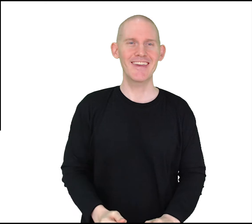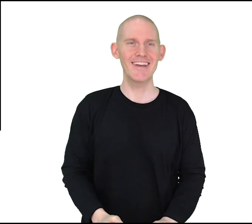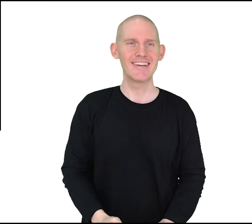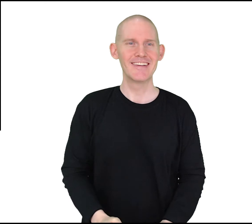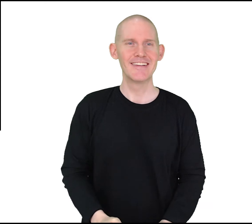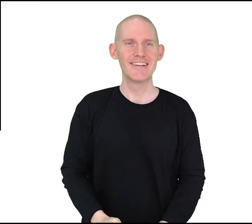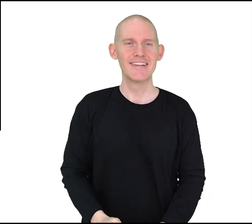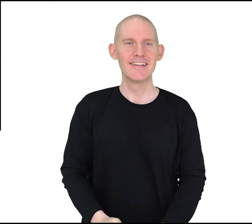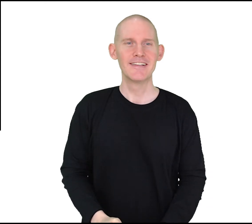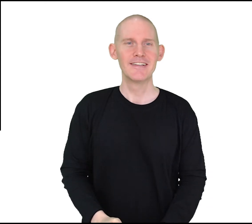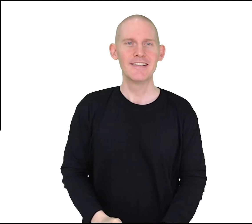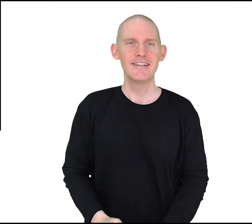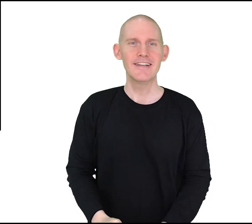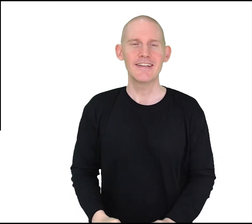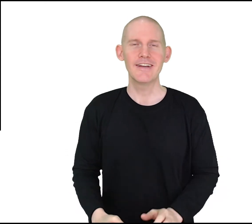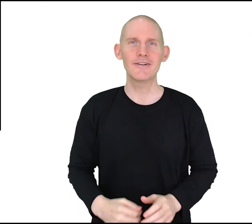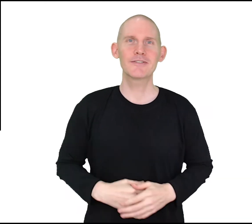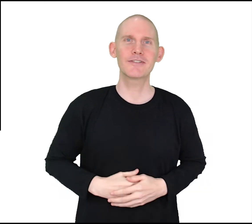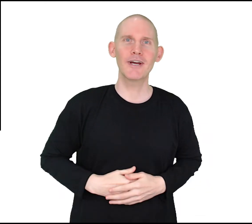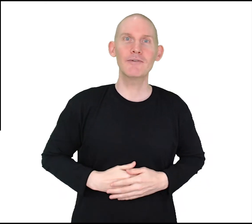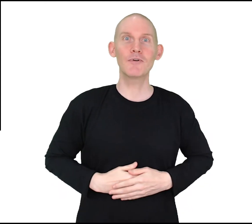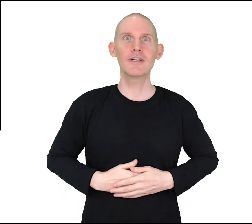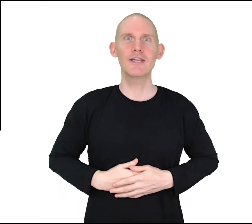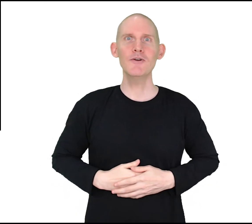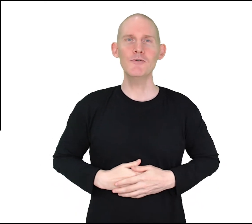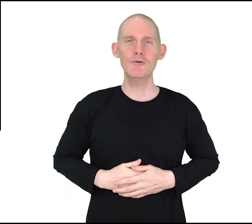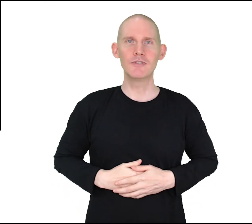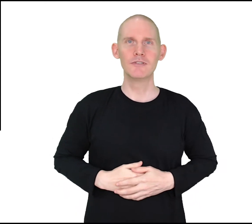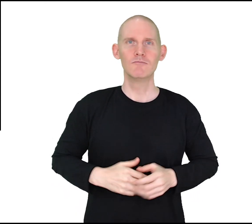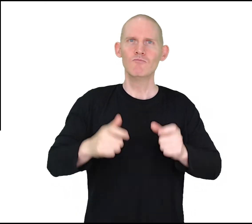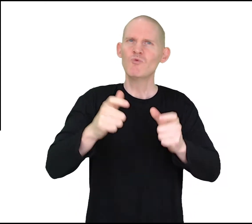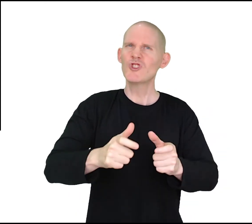Okay. Here's the sign for huge.